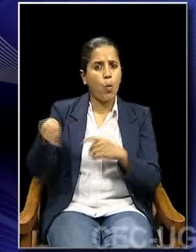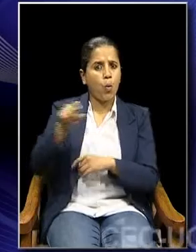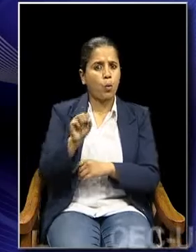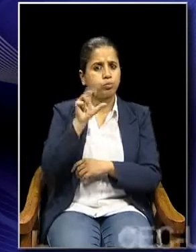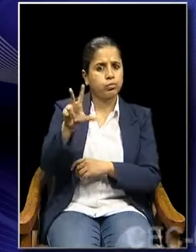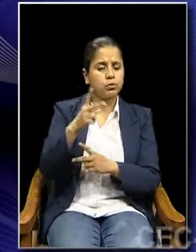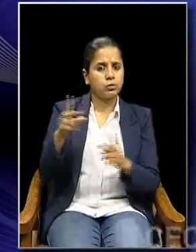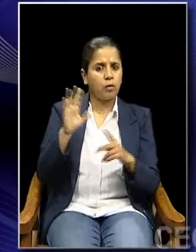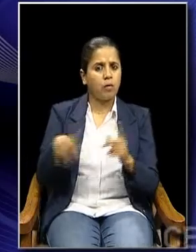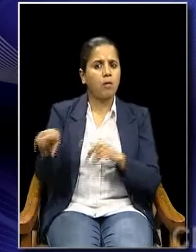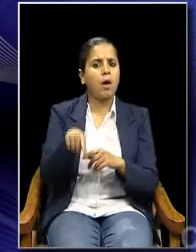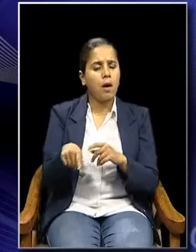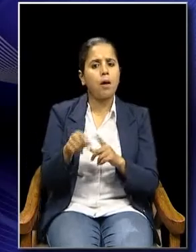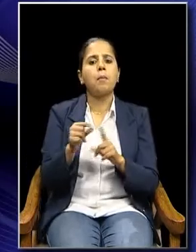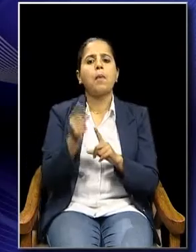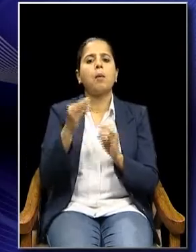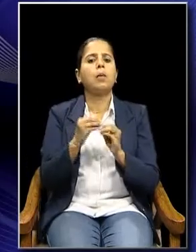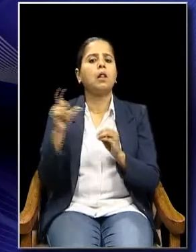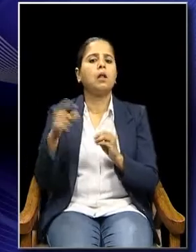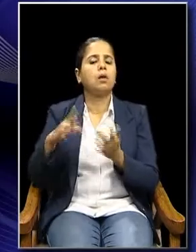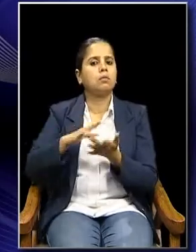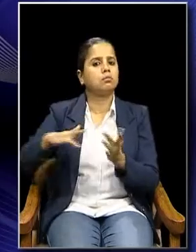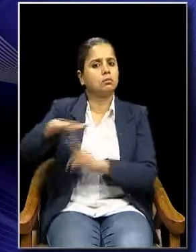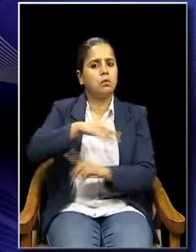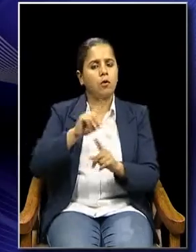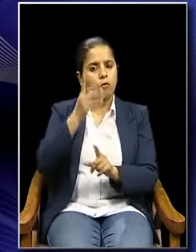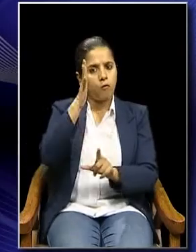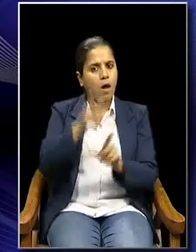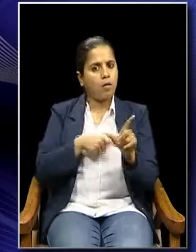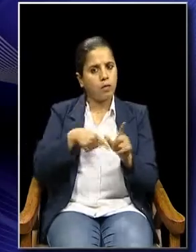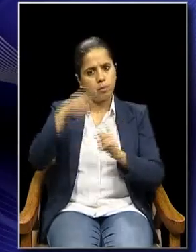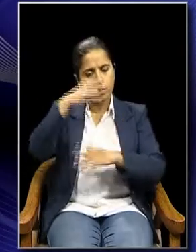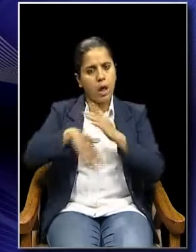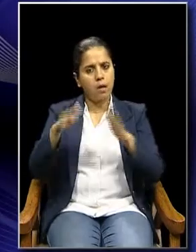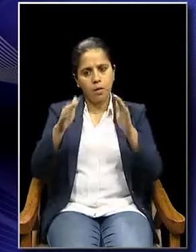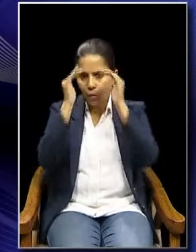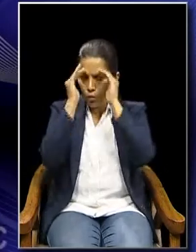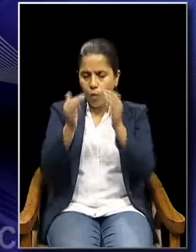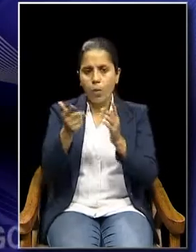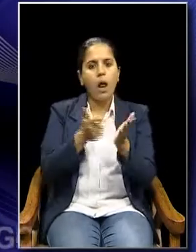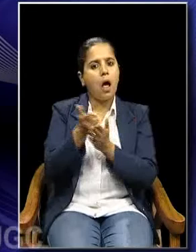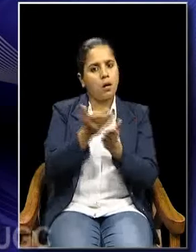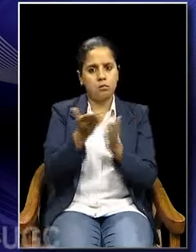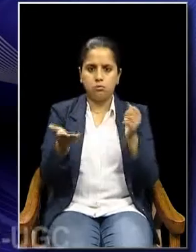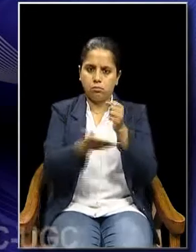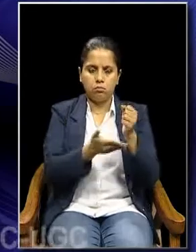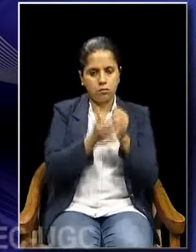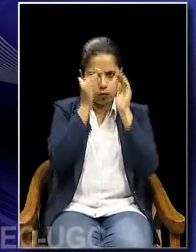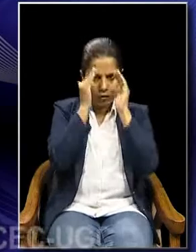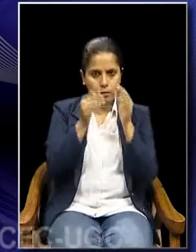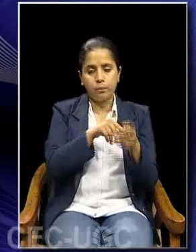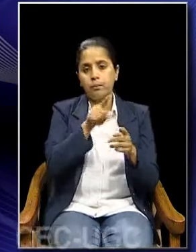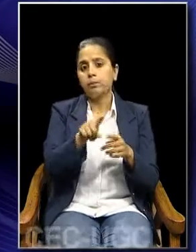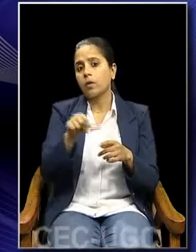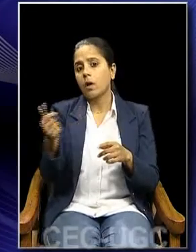public sector. So we find that the first 5-year plan focused on the agricultural sector, and on the other